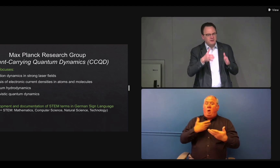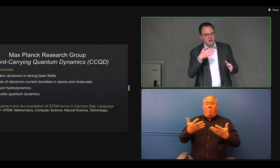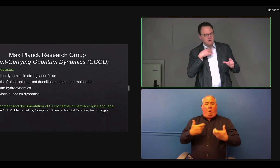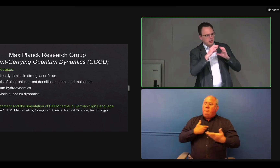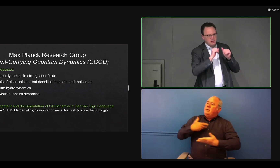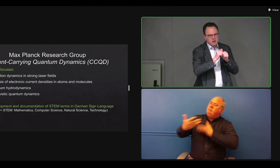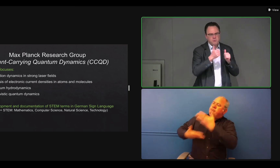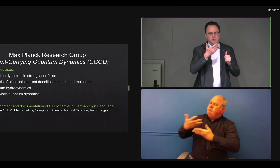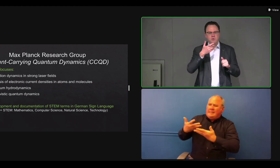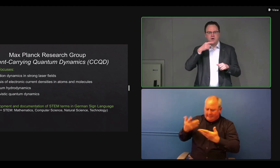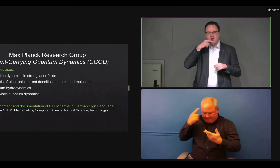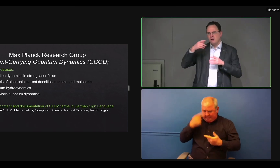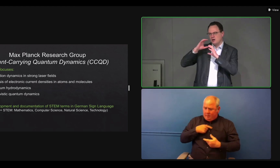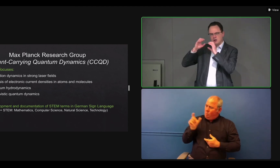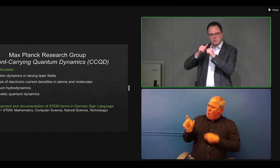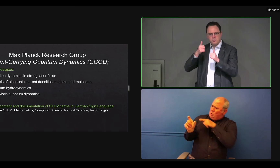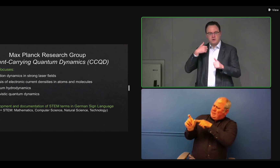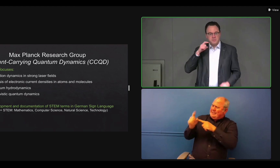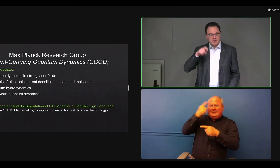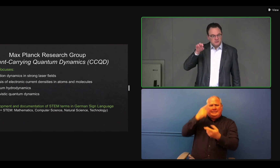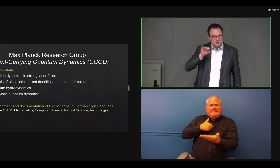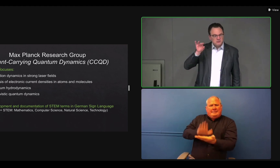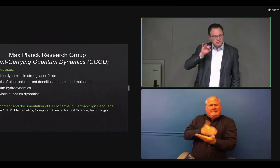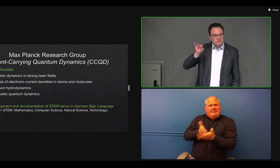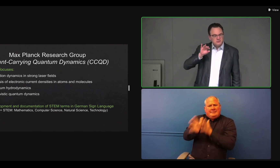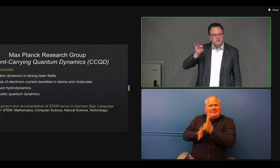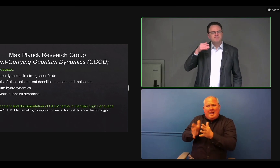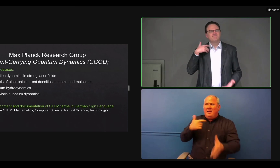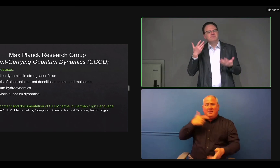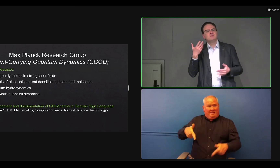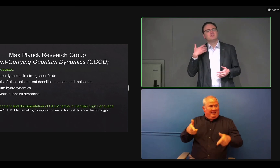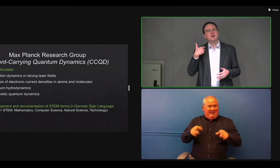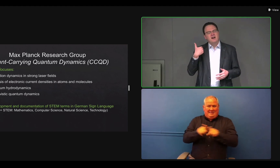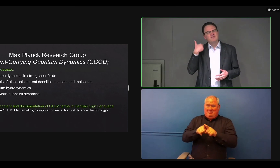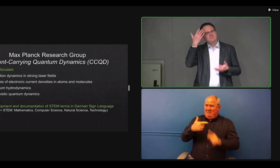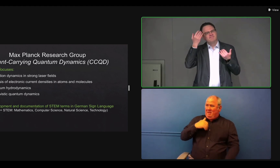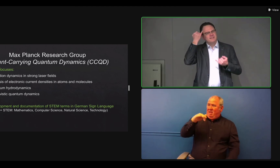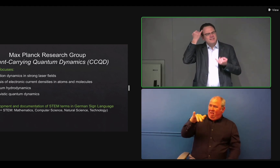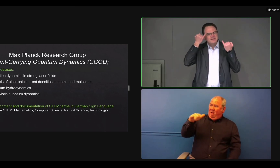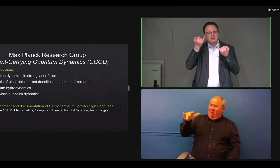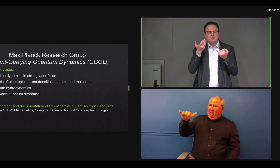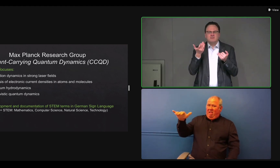in terms of adding to my focus from physics into other STEM fields.